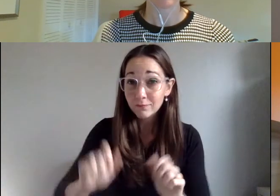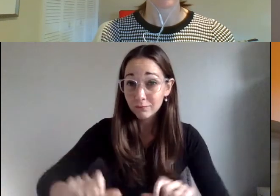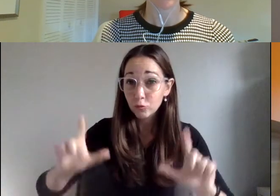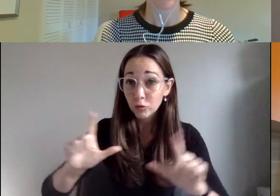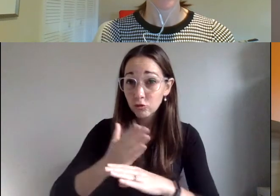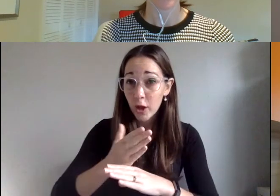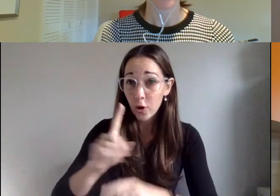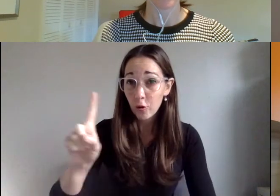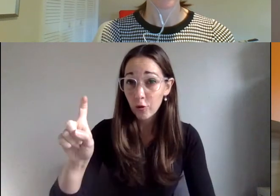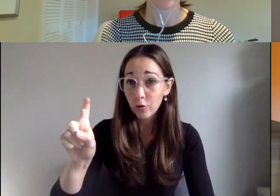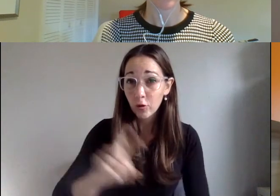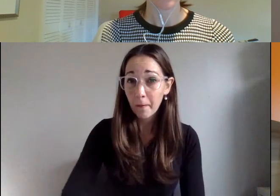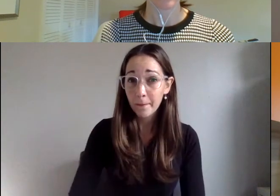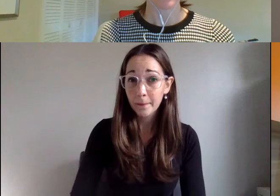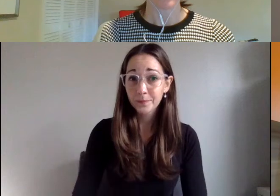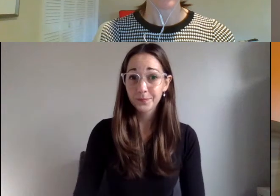okay.